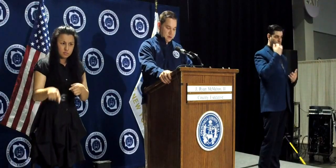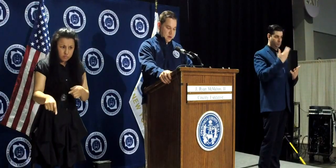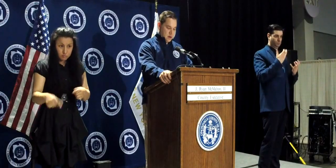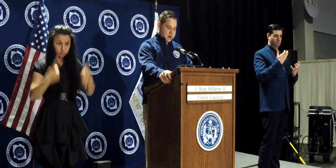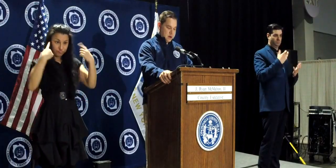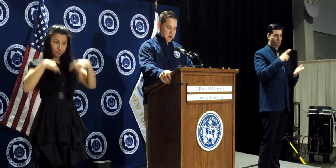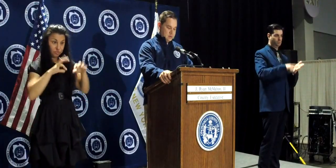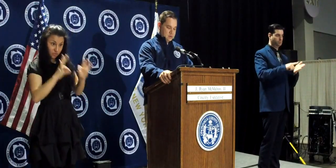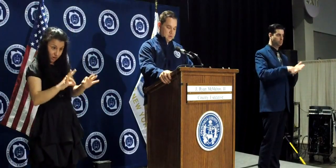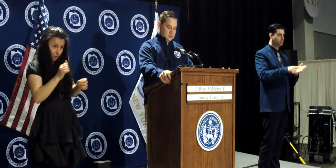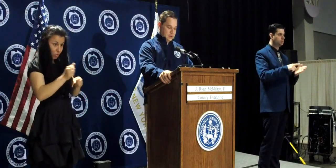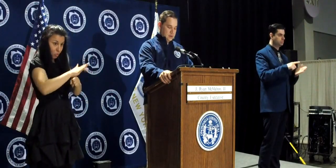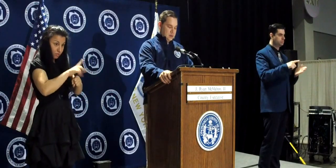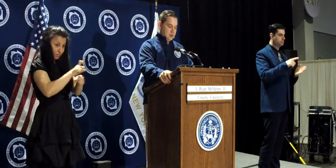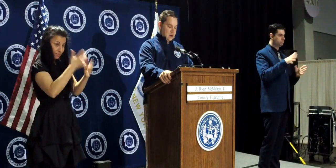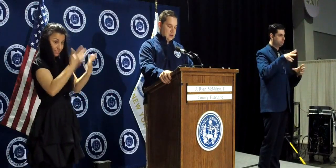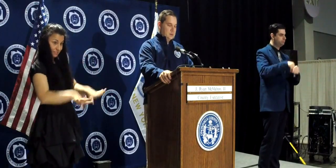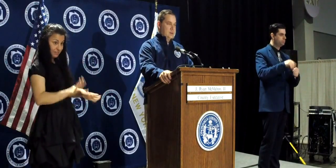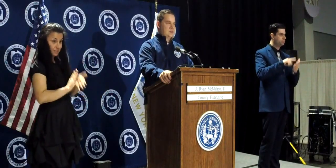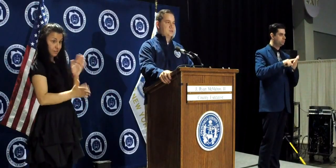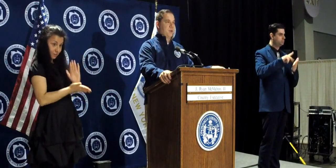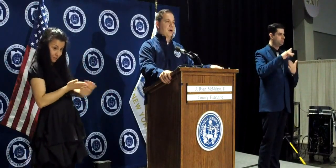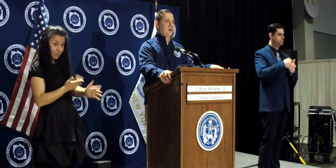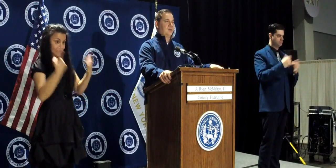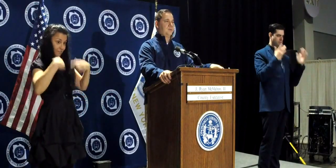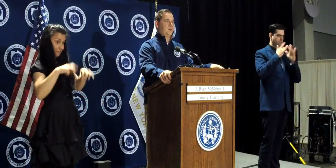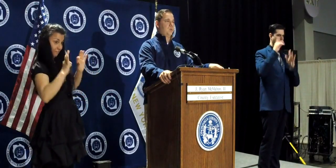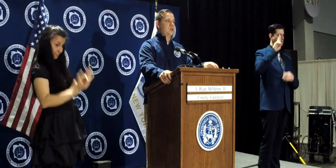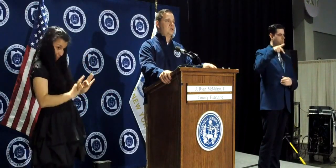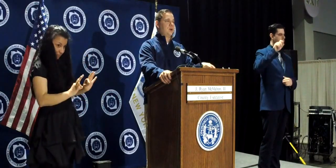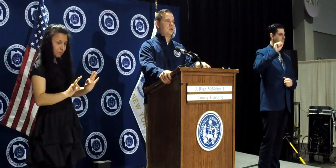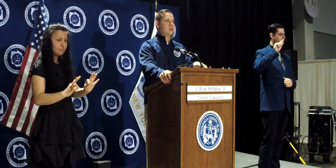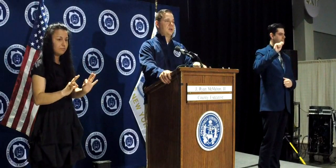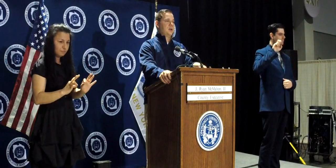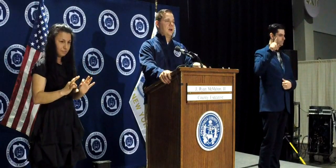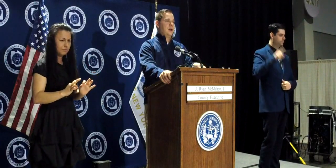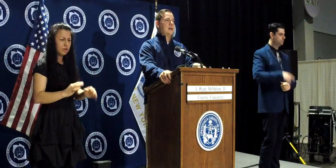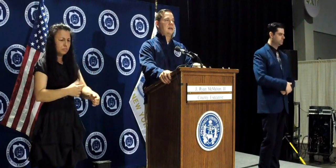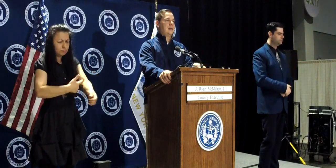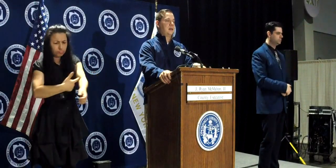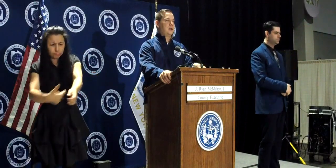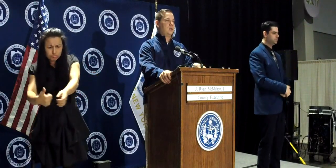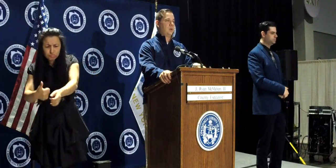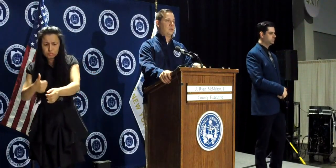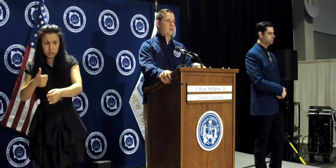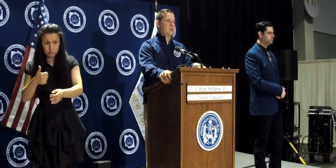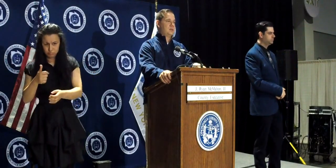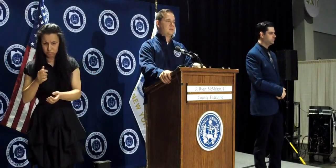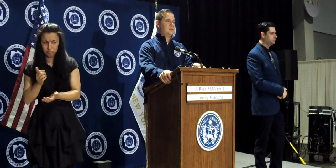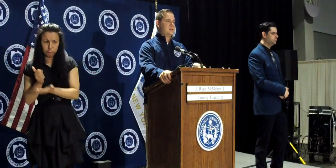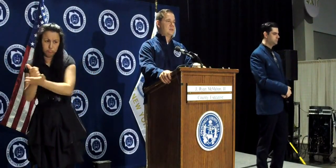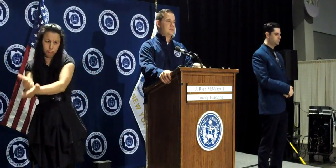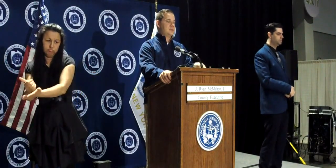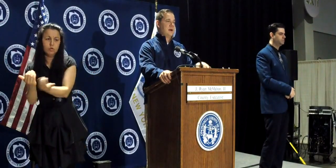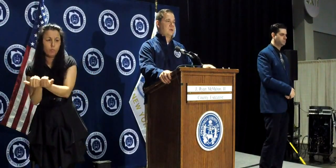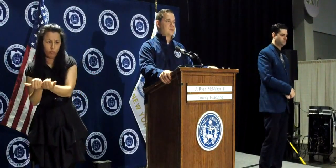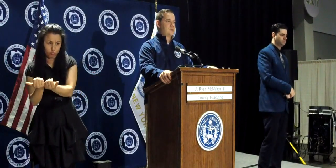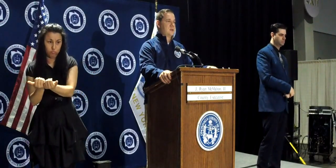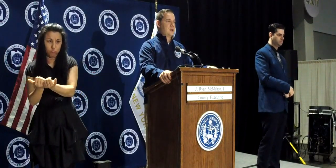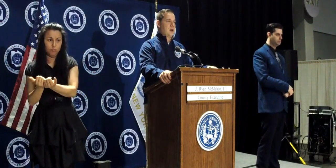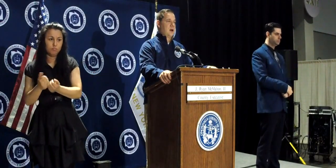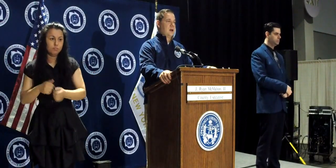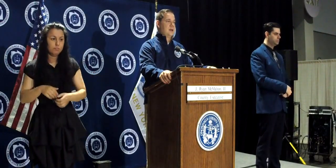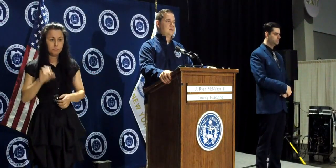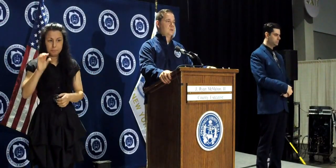them. Certainly, this is part of the research in dealing with this disease, this